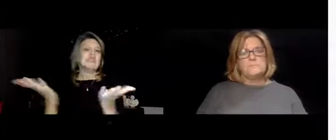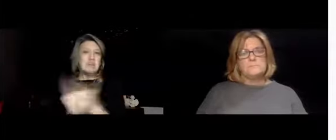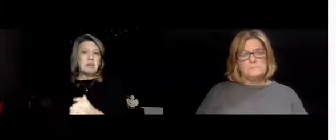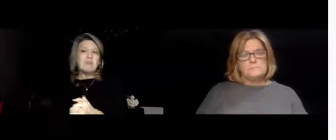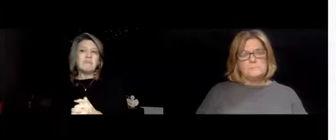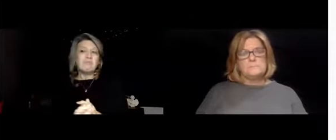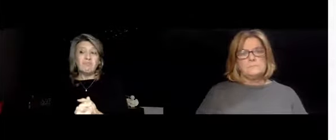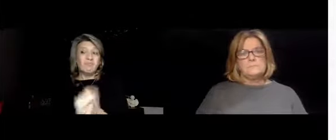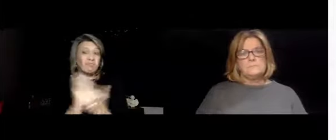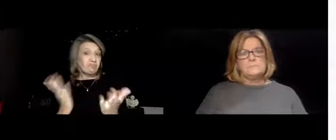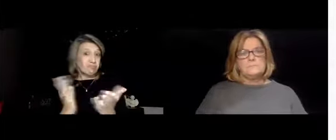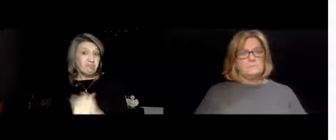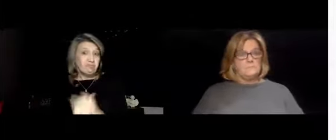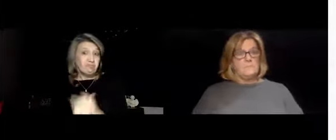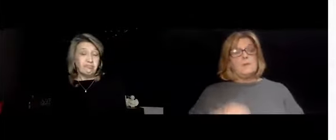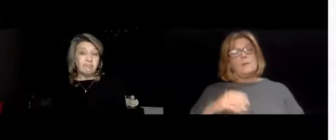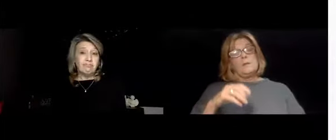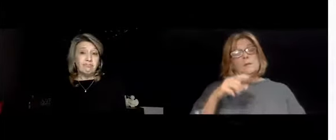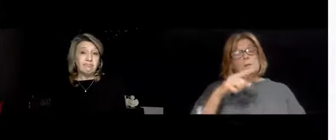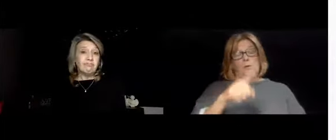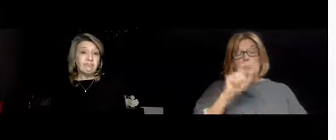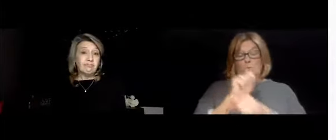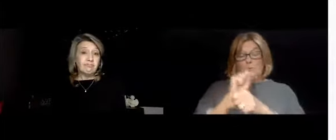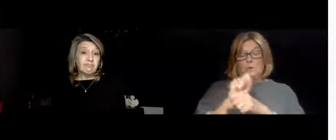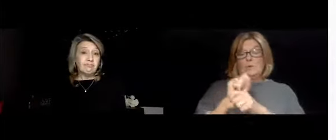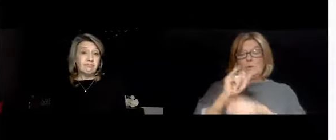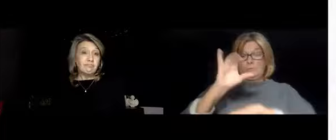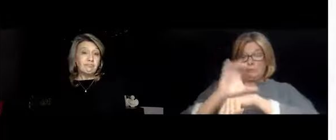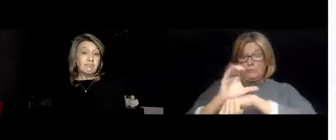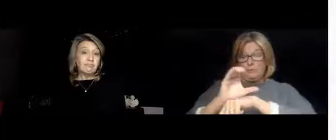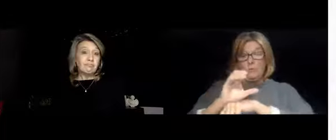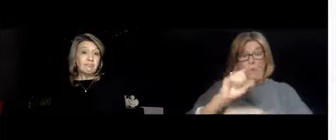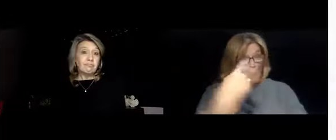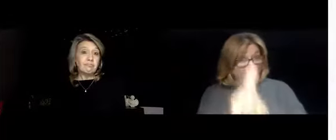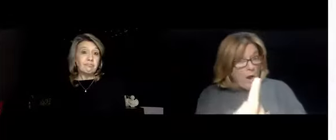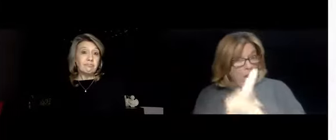me, or I will put me in, I will work with them individually.